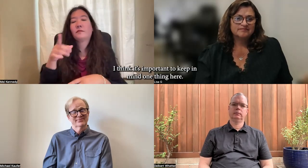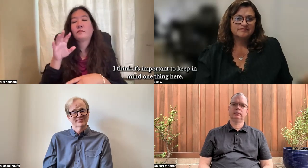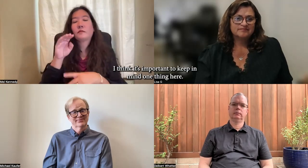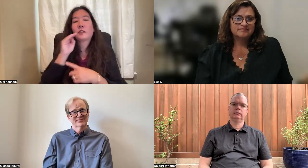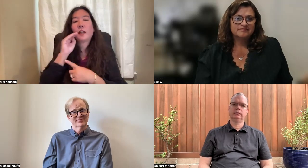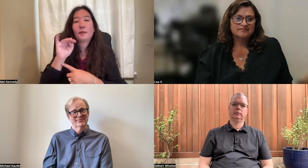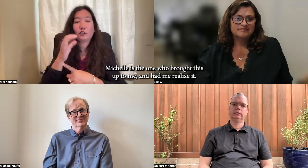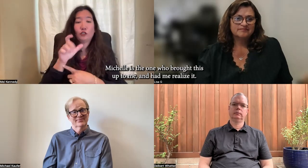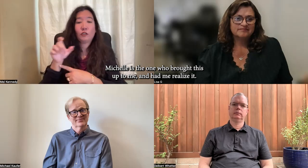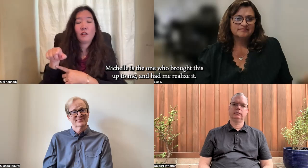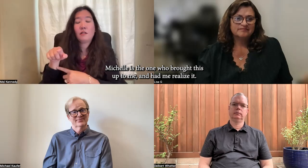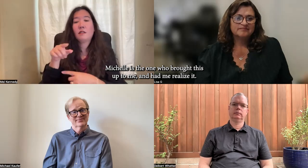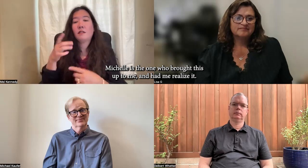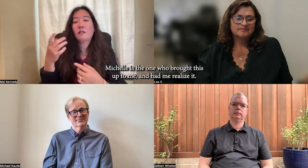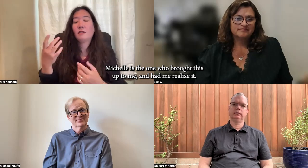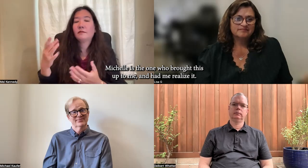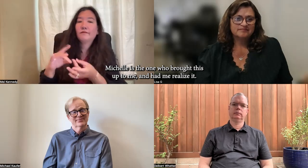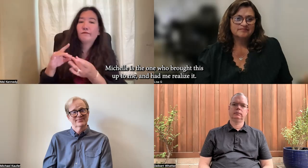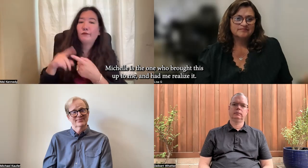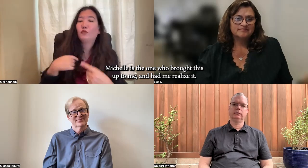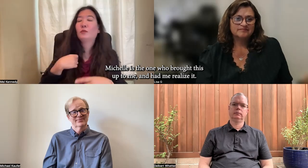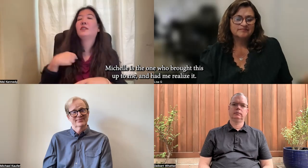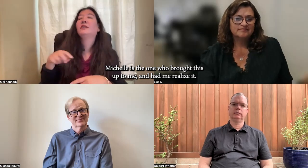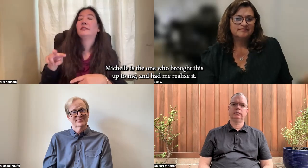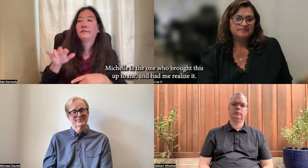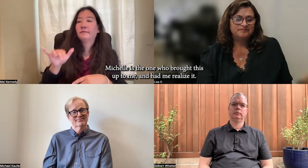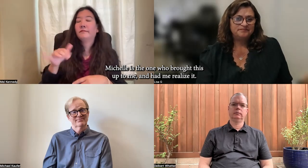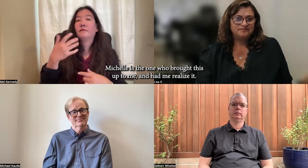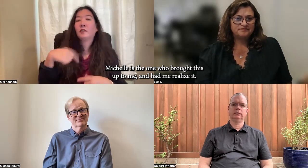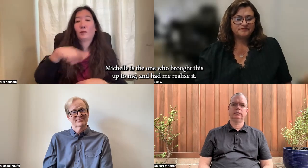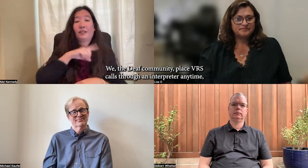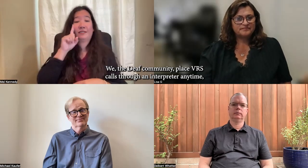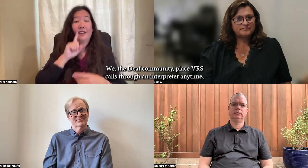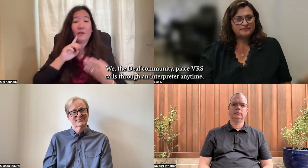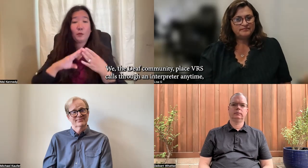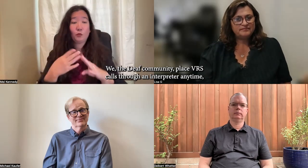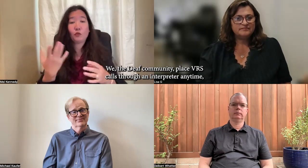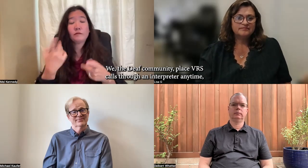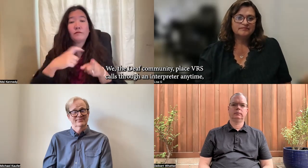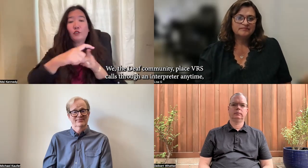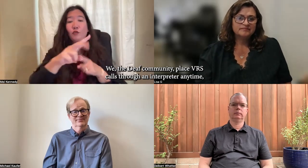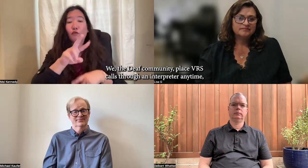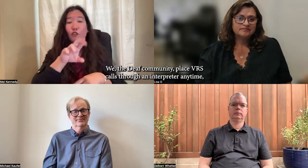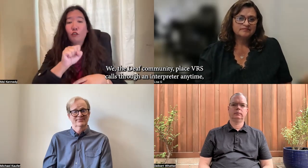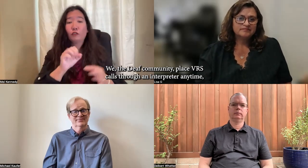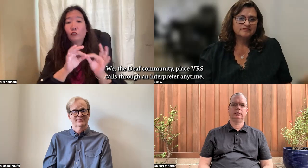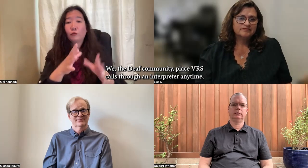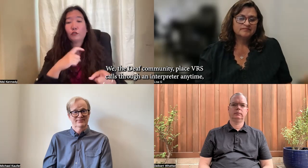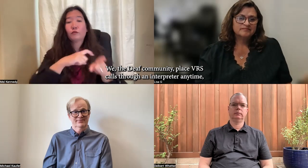thing here. Michelle is the one who brought this up to me and had me realize it. We, the deaf community, place VRS calls through